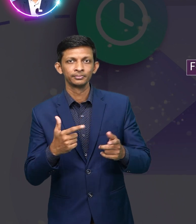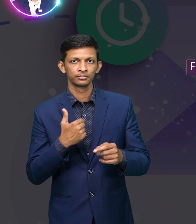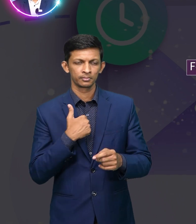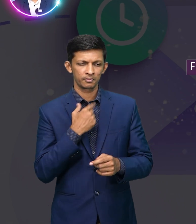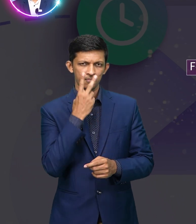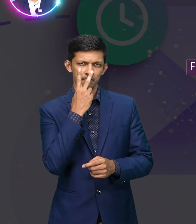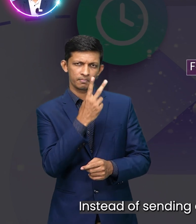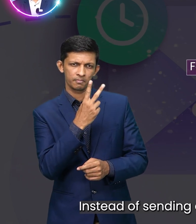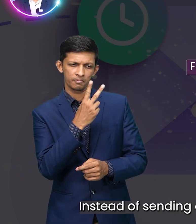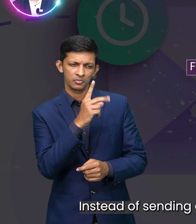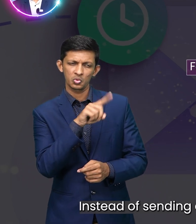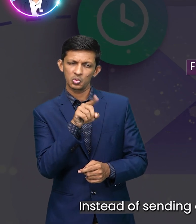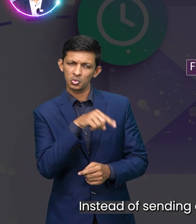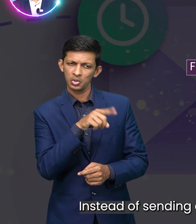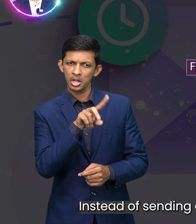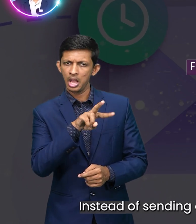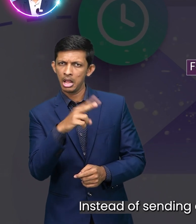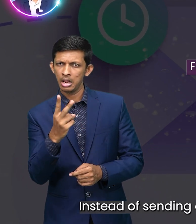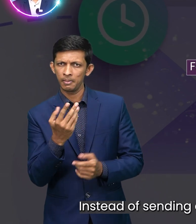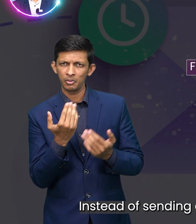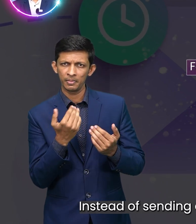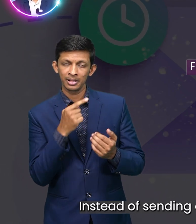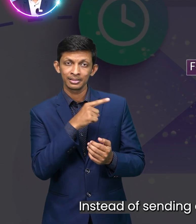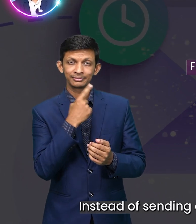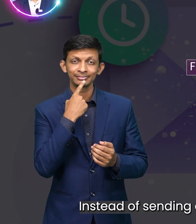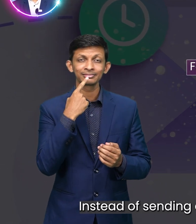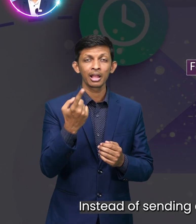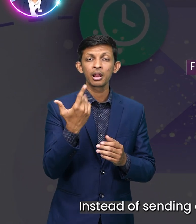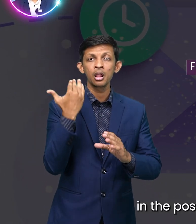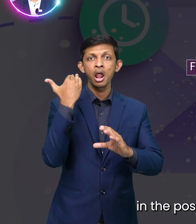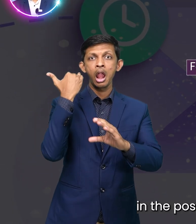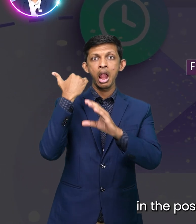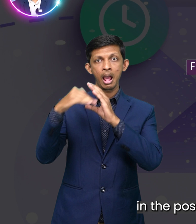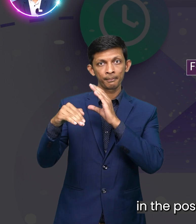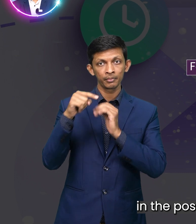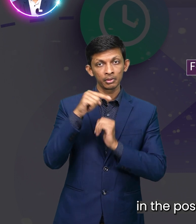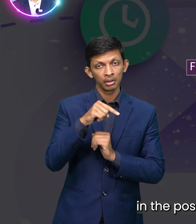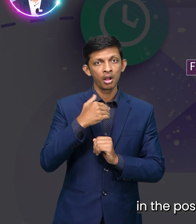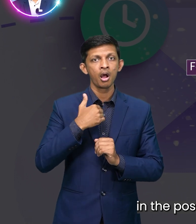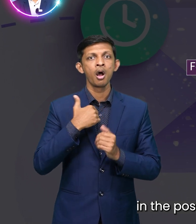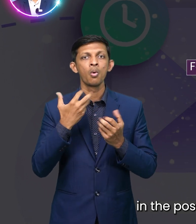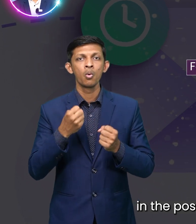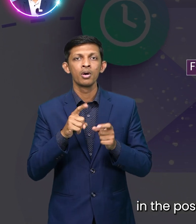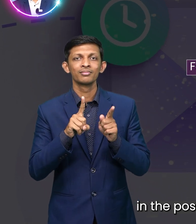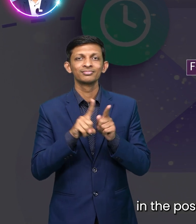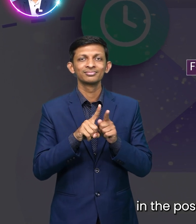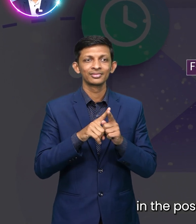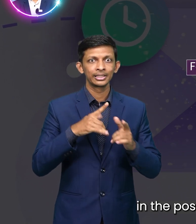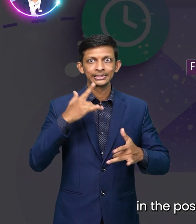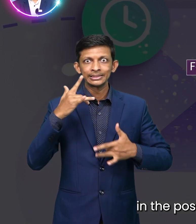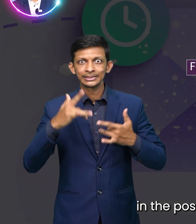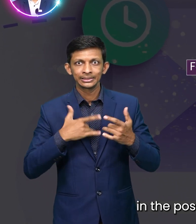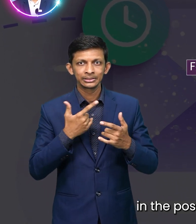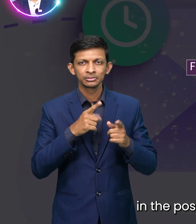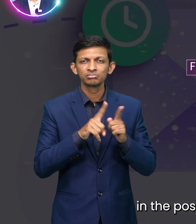Example: instead of sending an email that says, I am interested in the position,